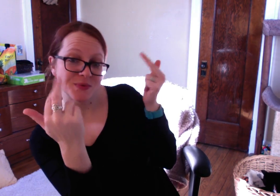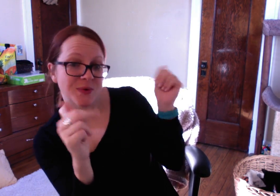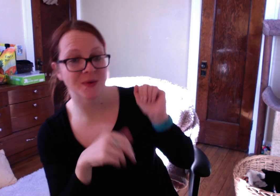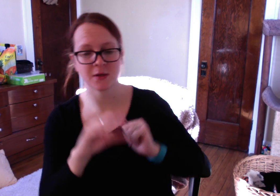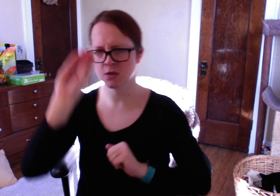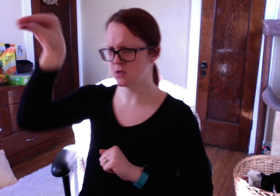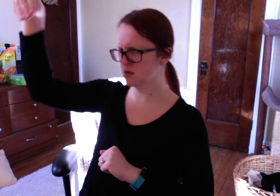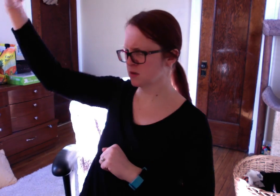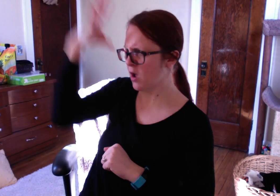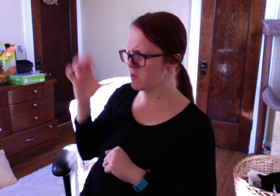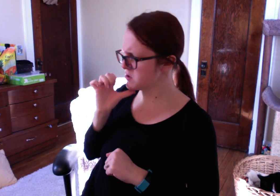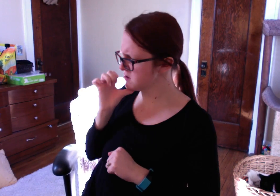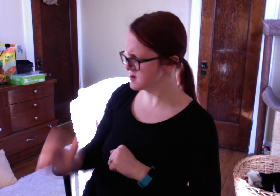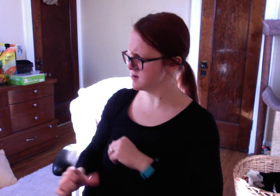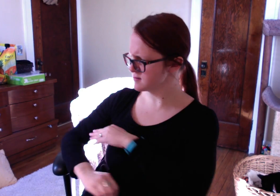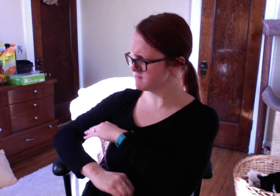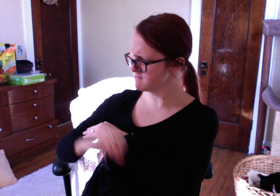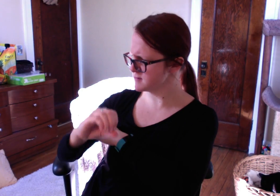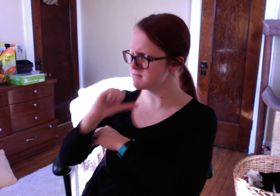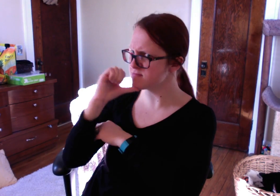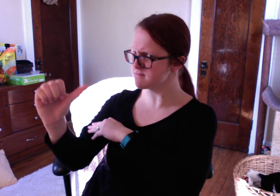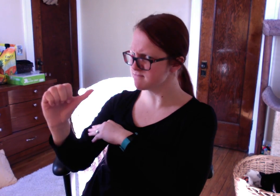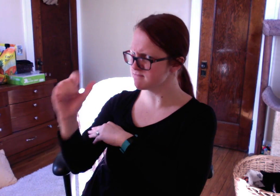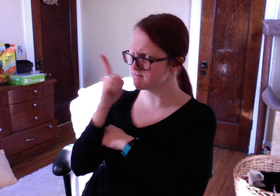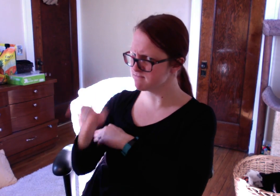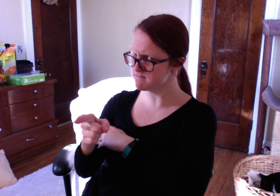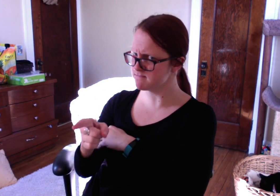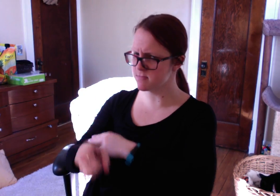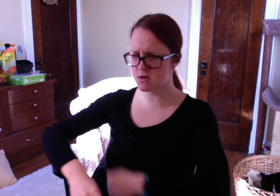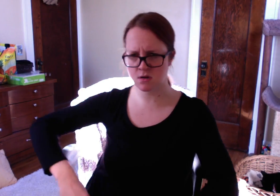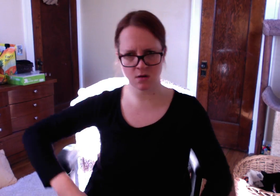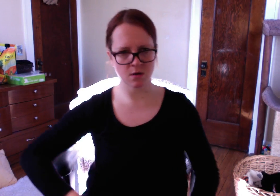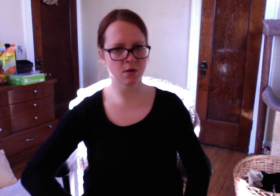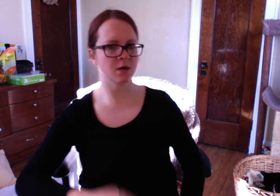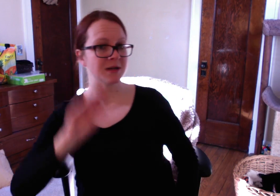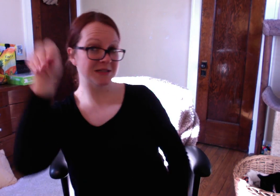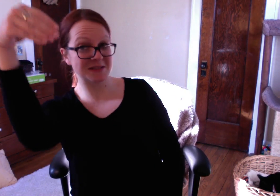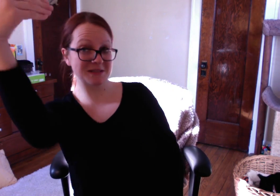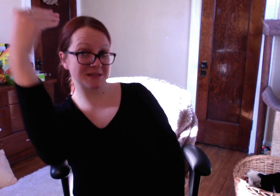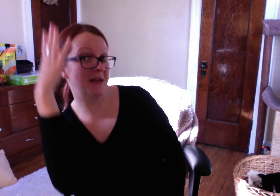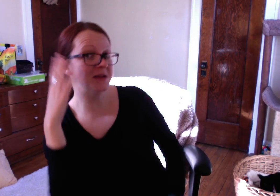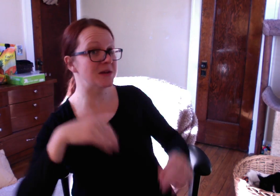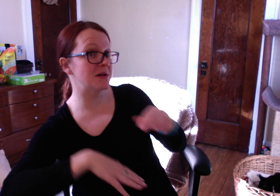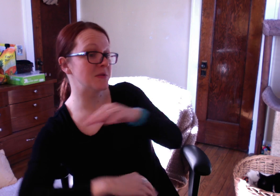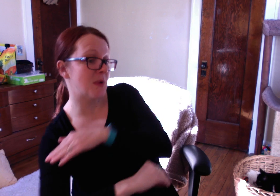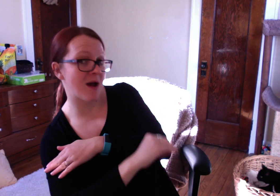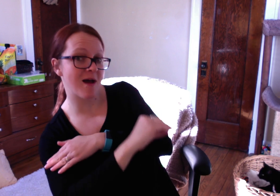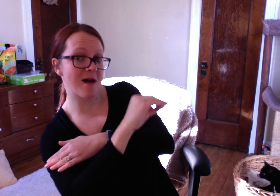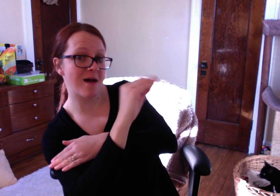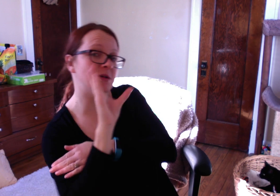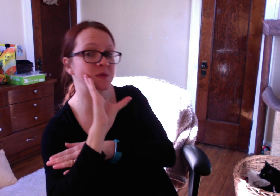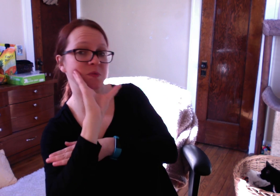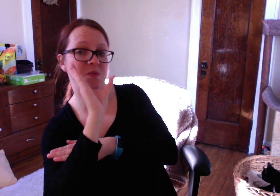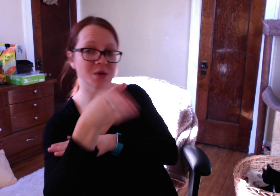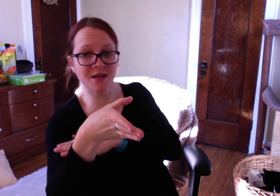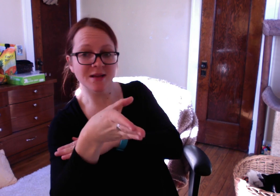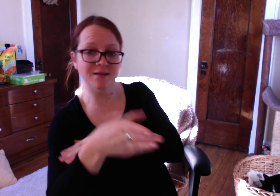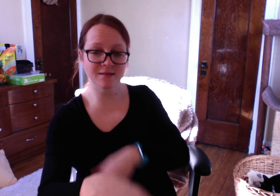The sun will not come up. Humph! The sun is going to rise. Ooh!